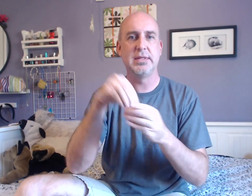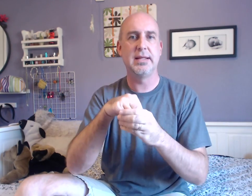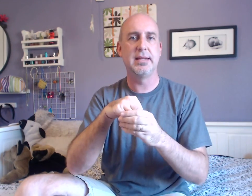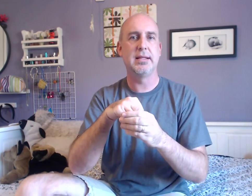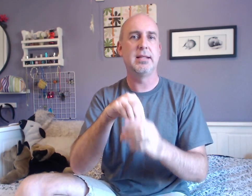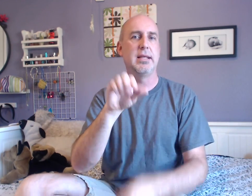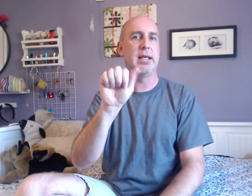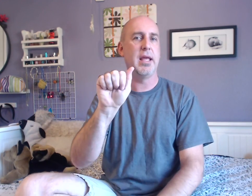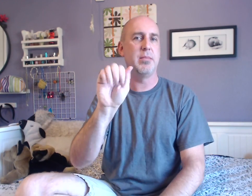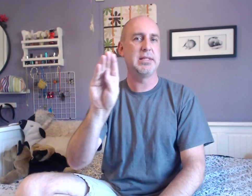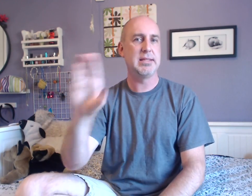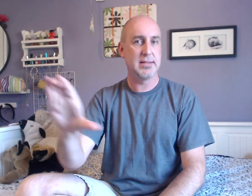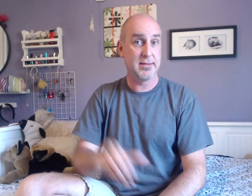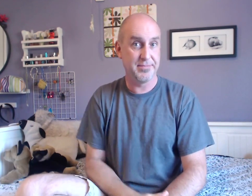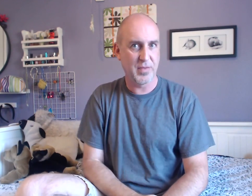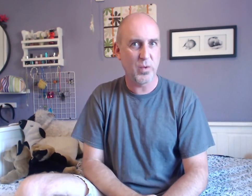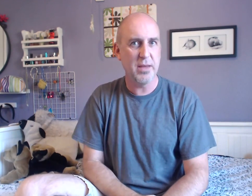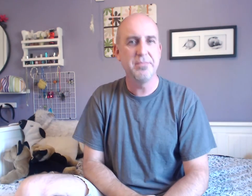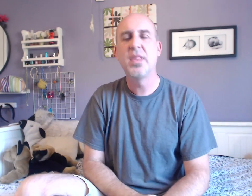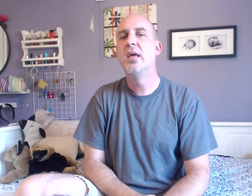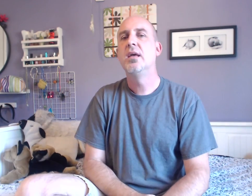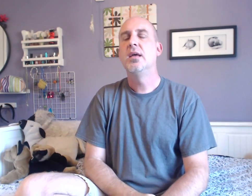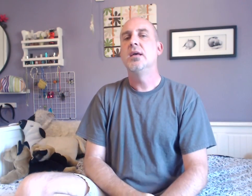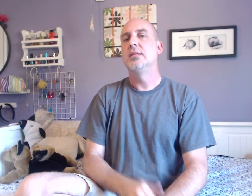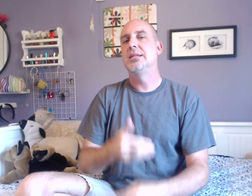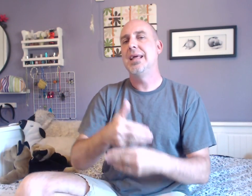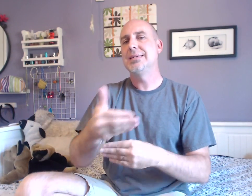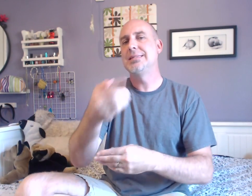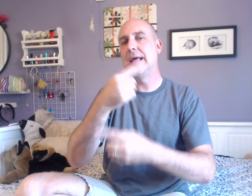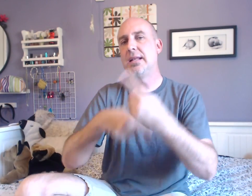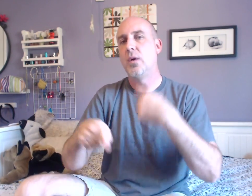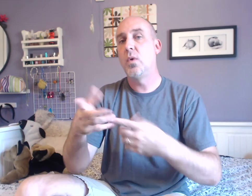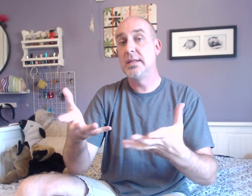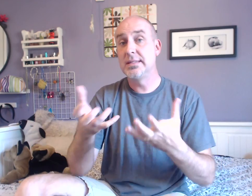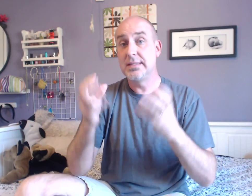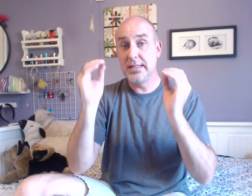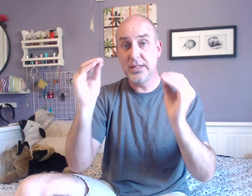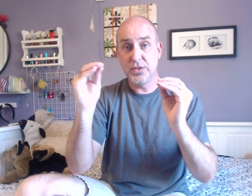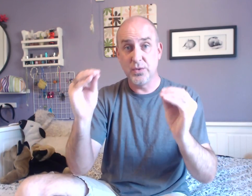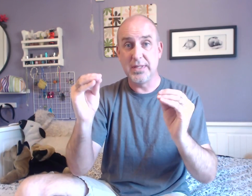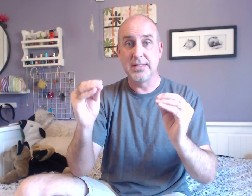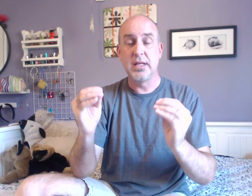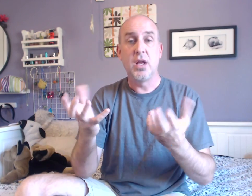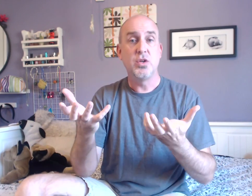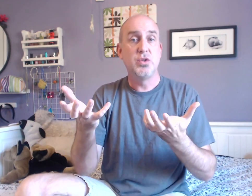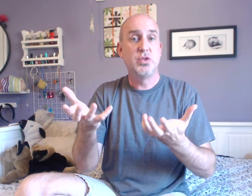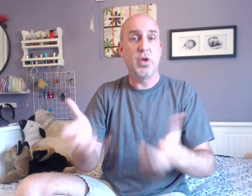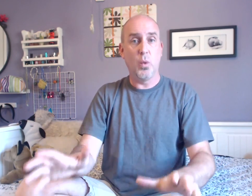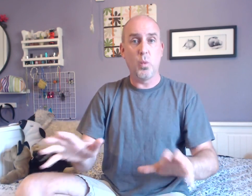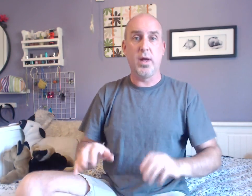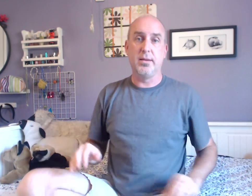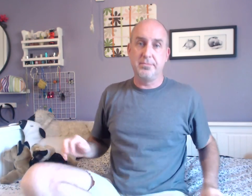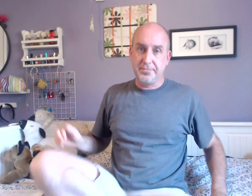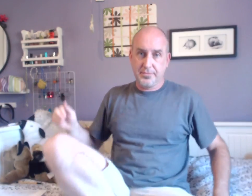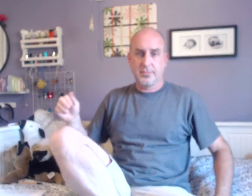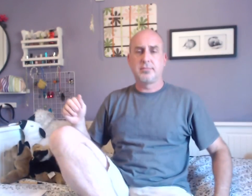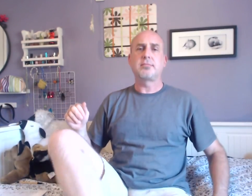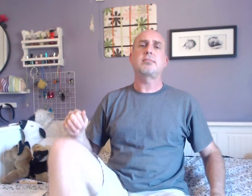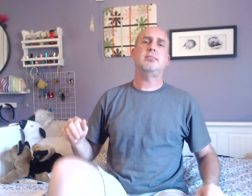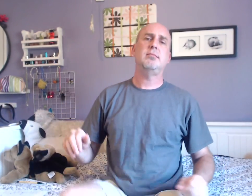in the ABCs. Okay? The next sign I wanted to teach you is don't want.